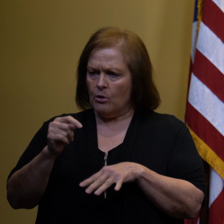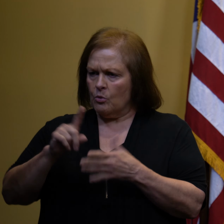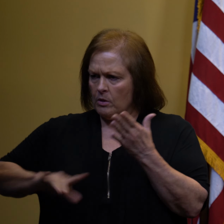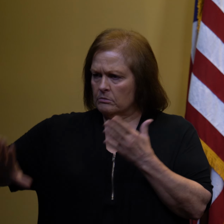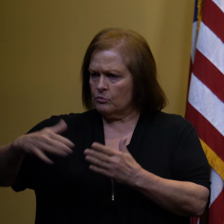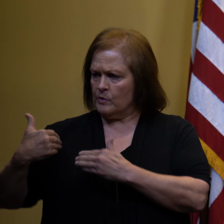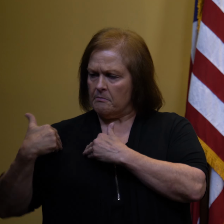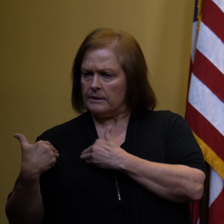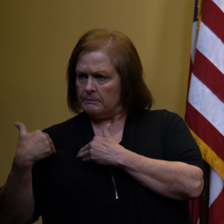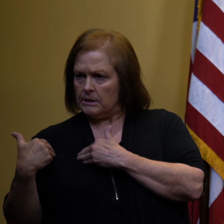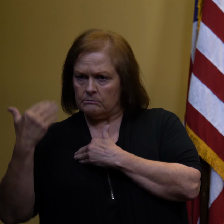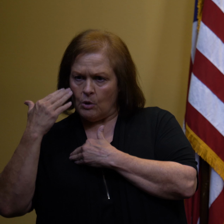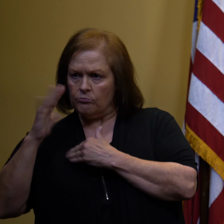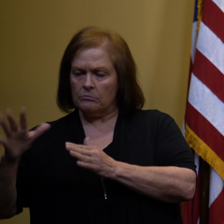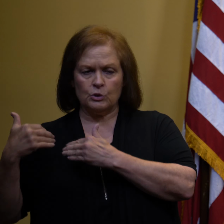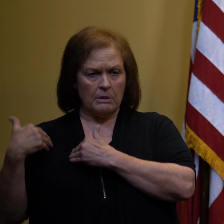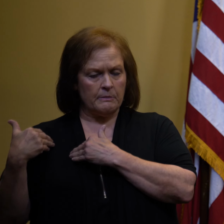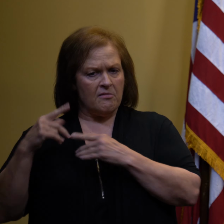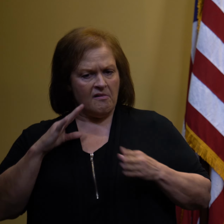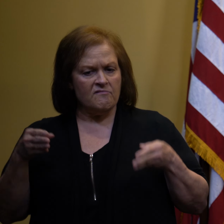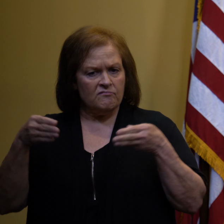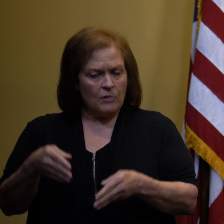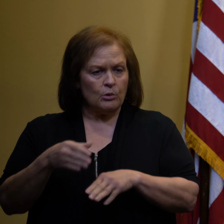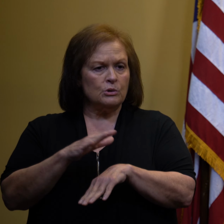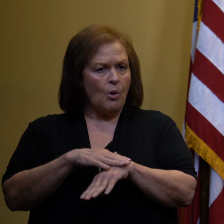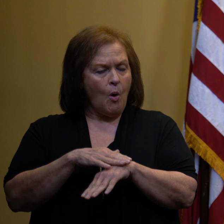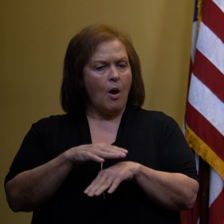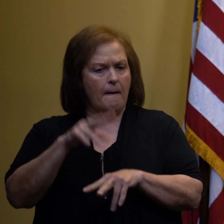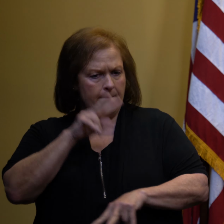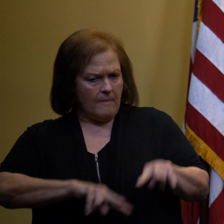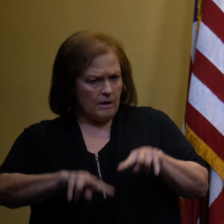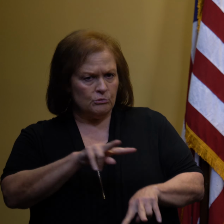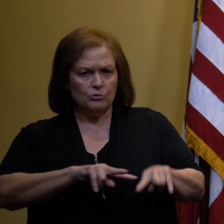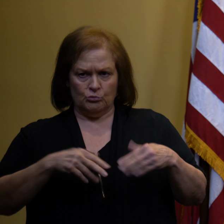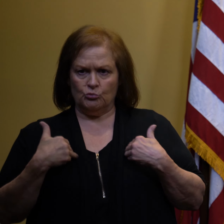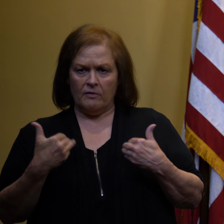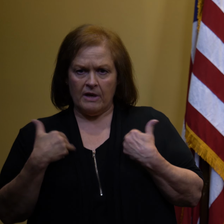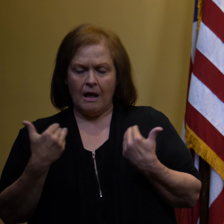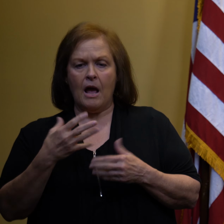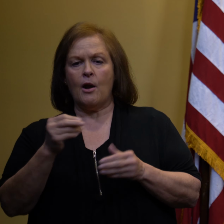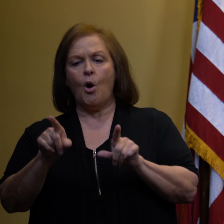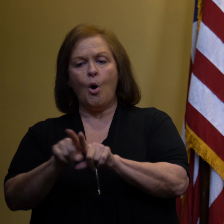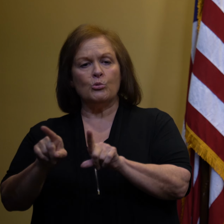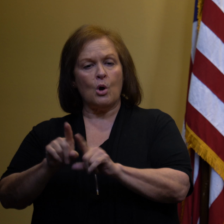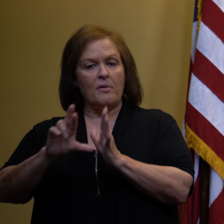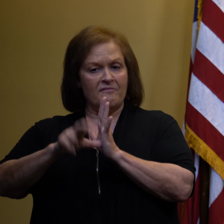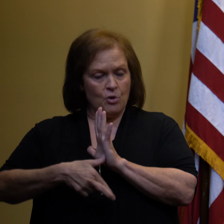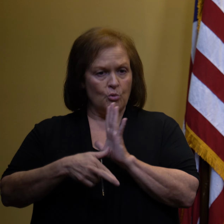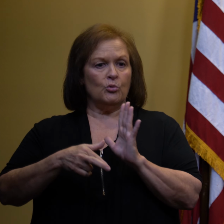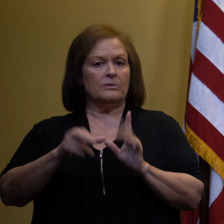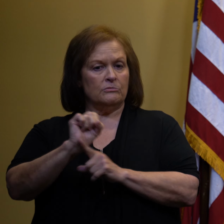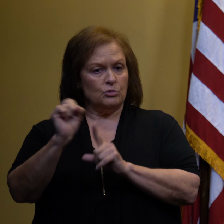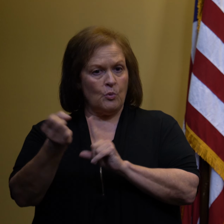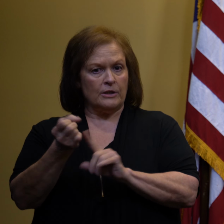level and focusing, again, heavily on monitoring as well as review of conditions